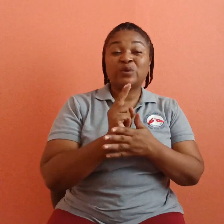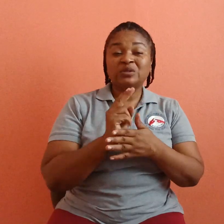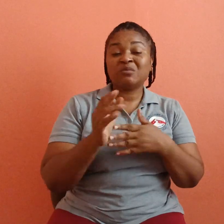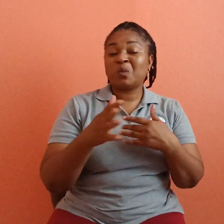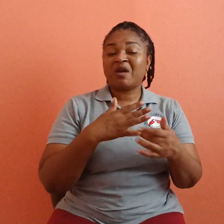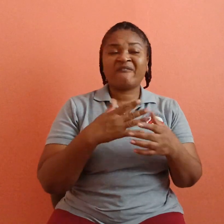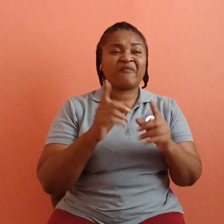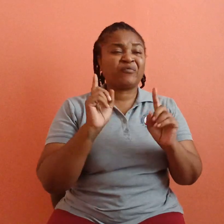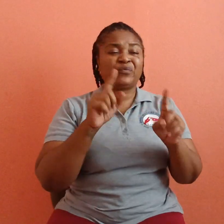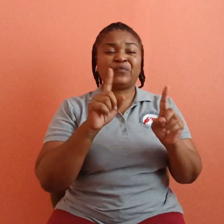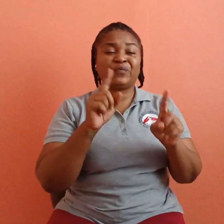to.